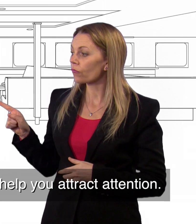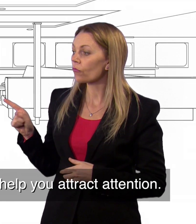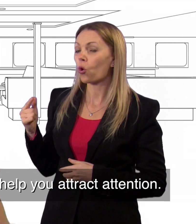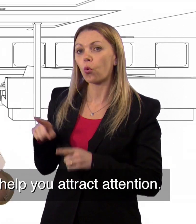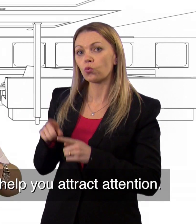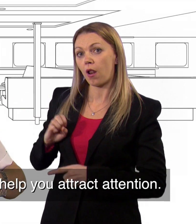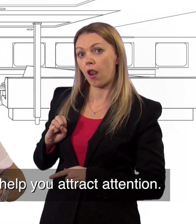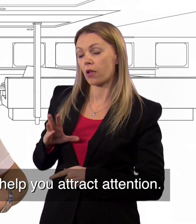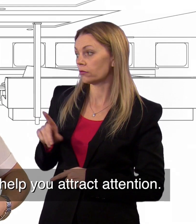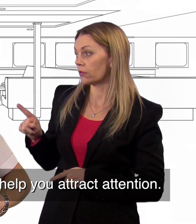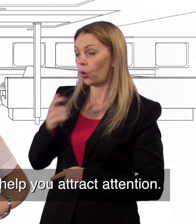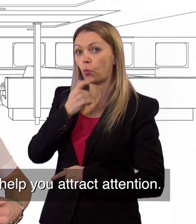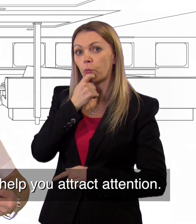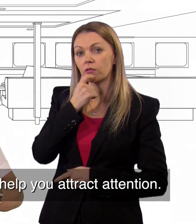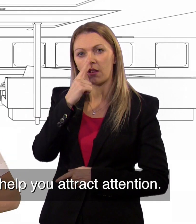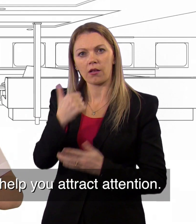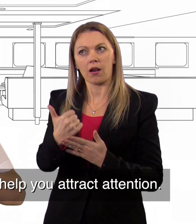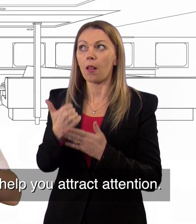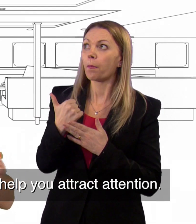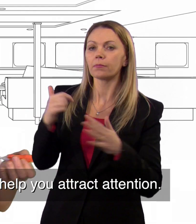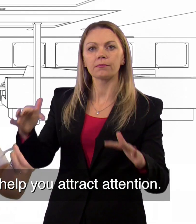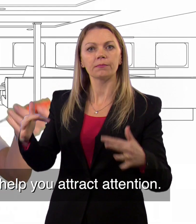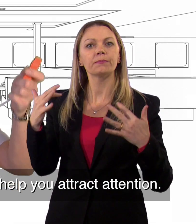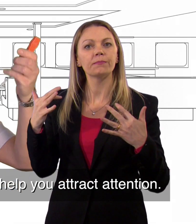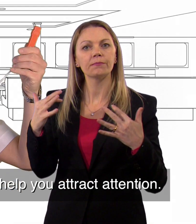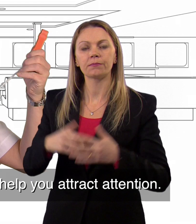There's also a light and a whistle to help you attract attention.